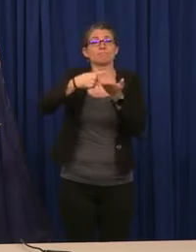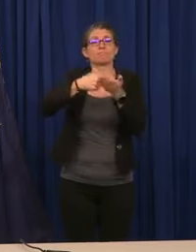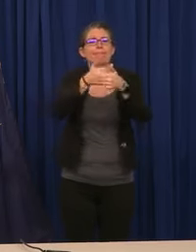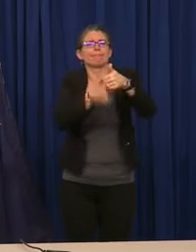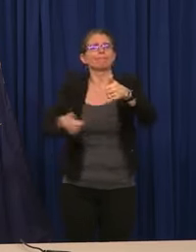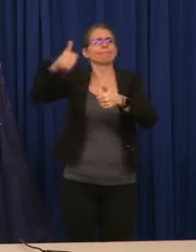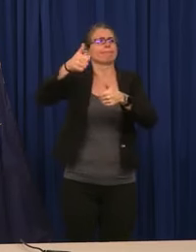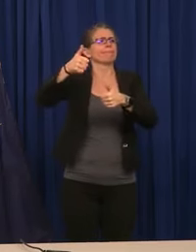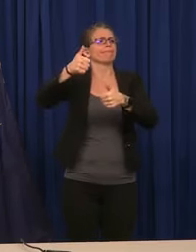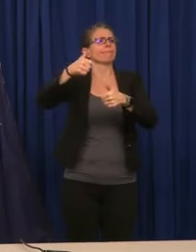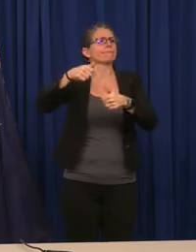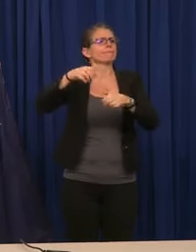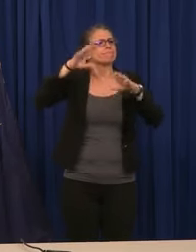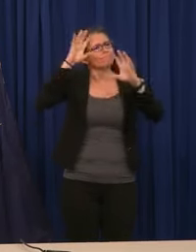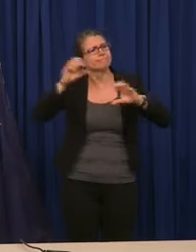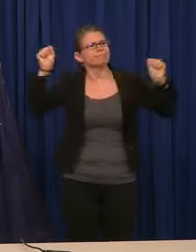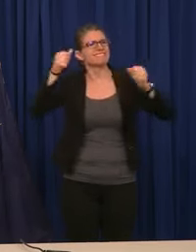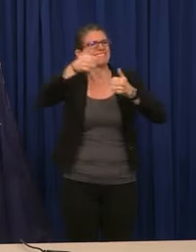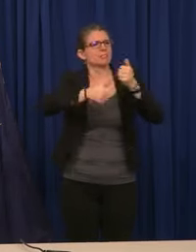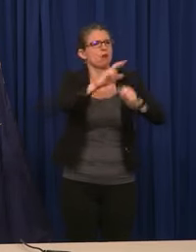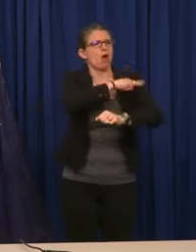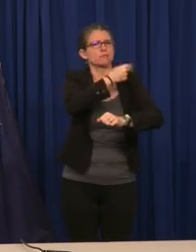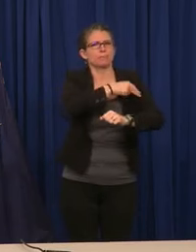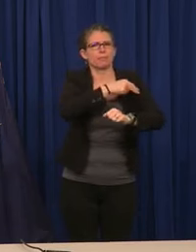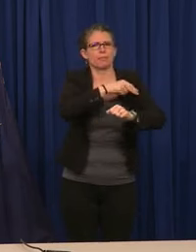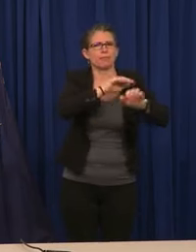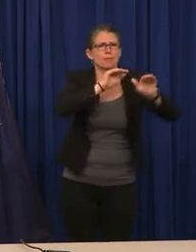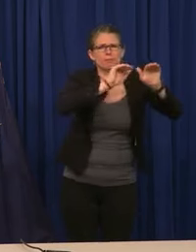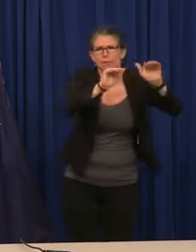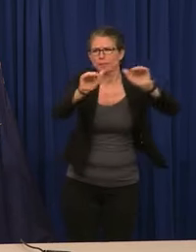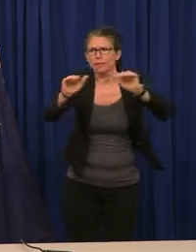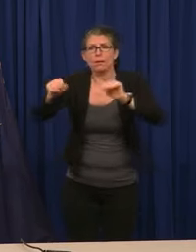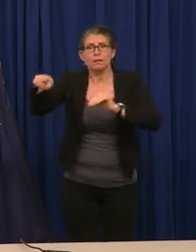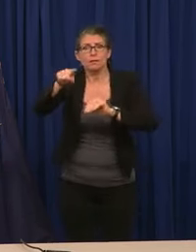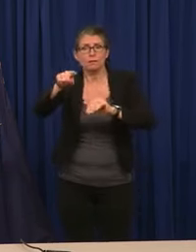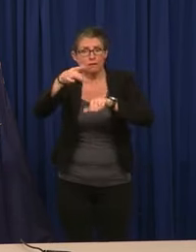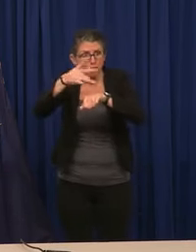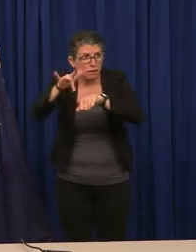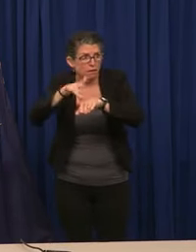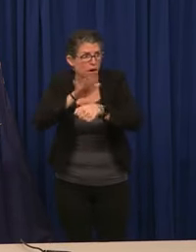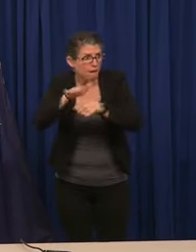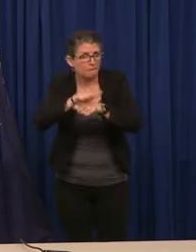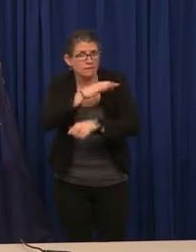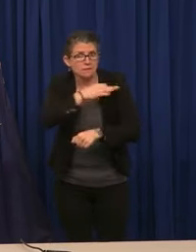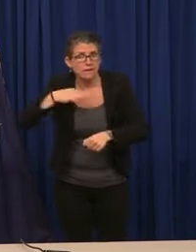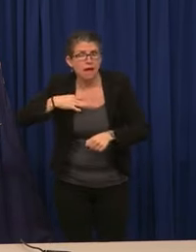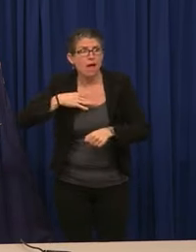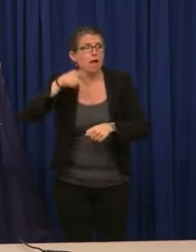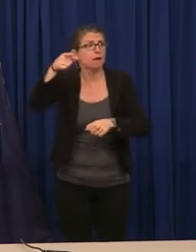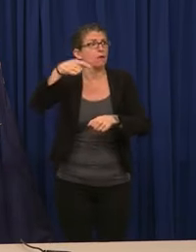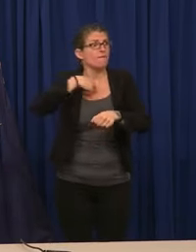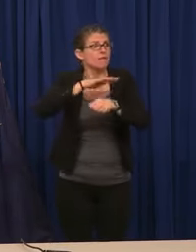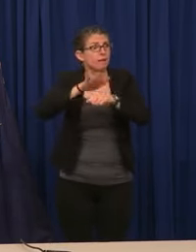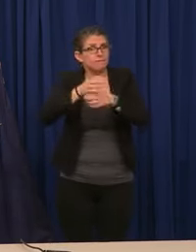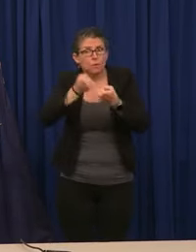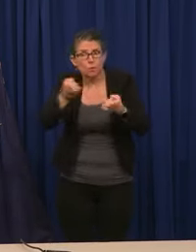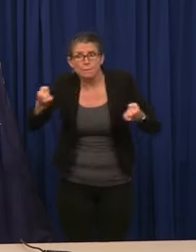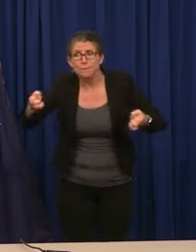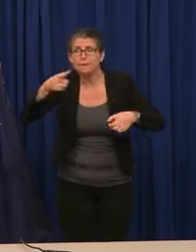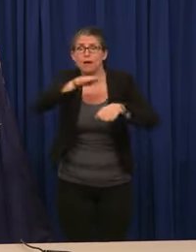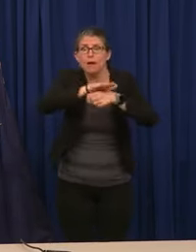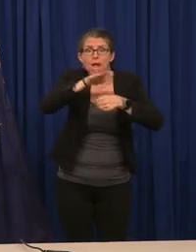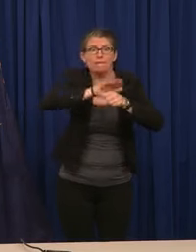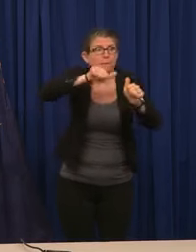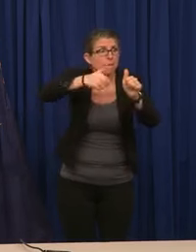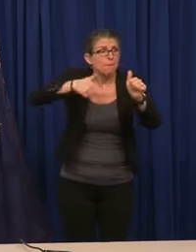operations and emergency planning is, so that if, for example, some of their vital work were